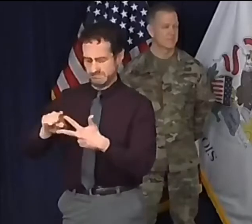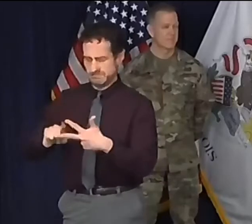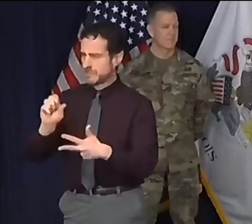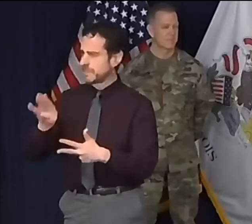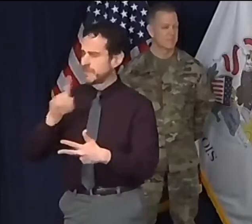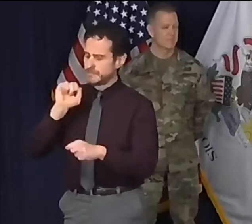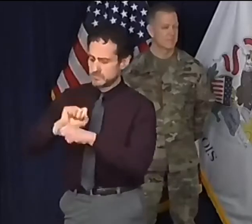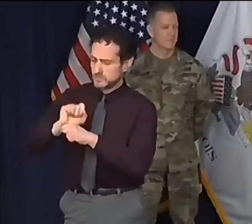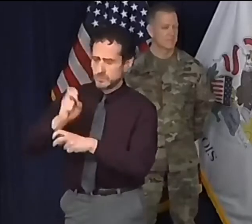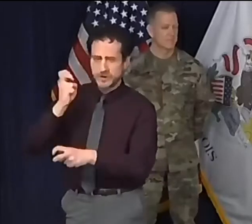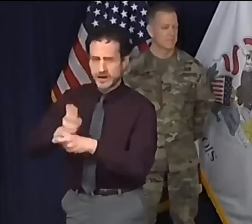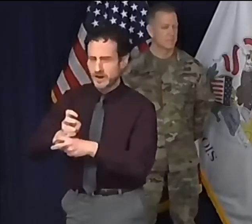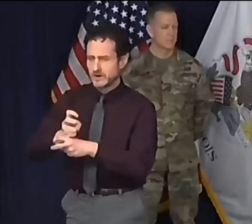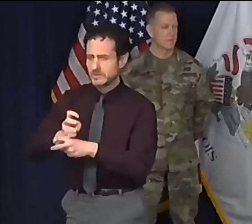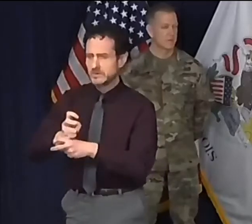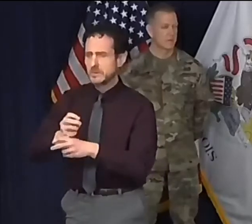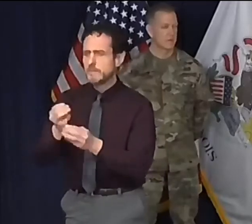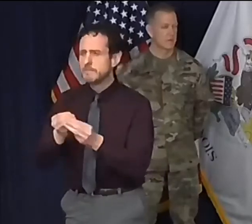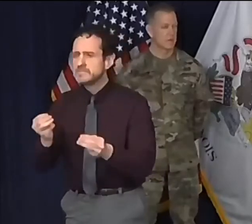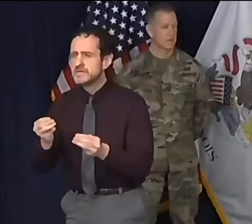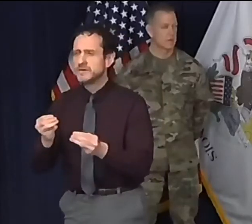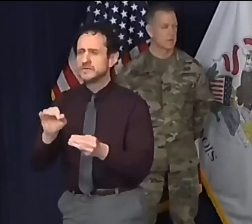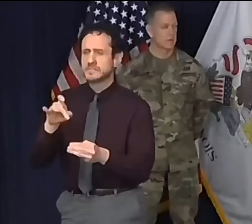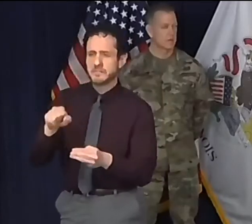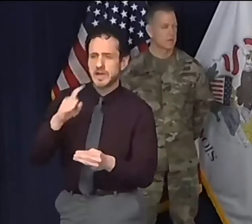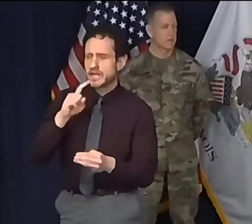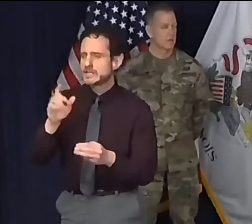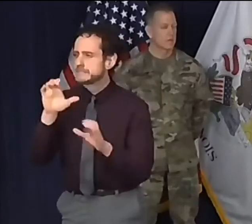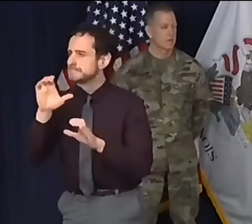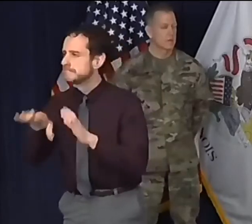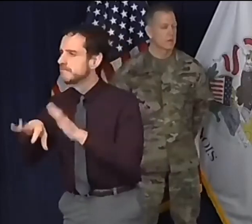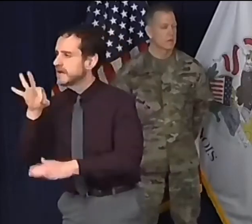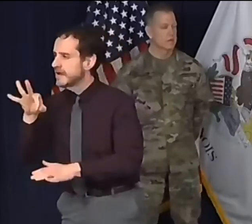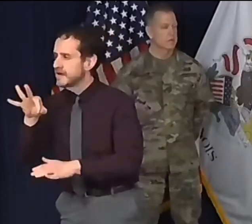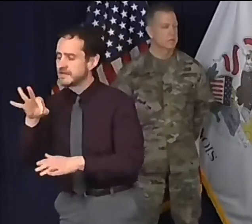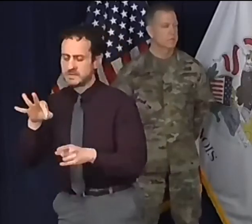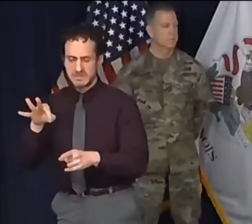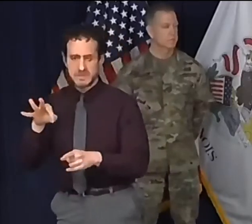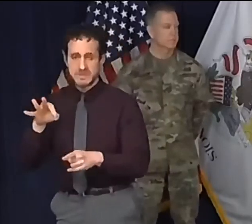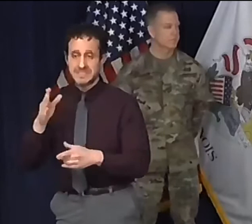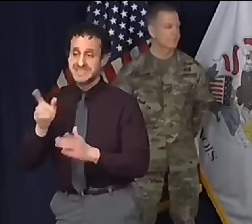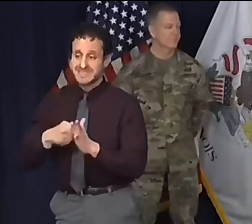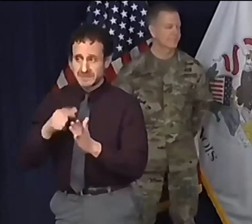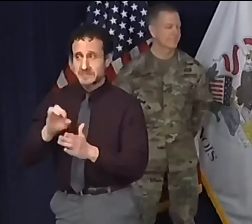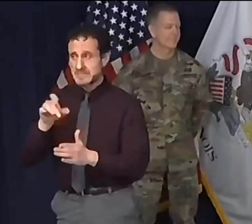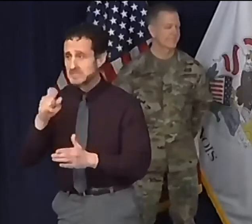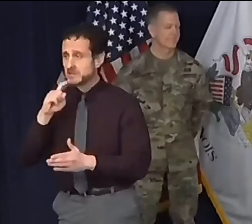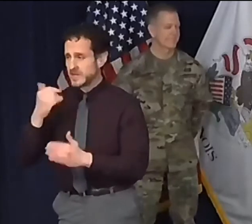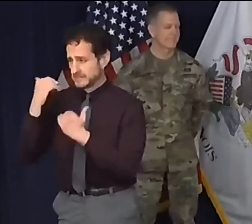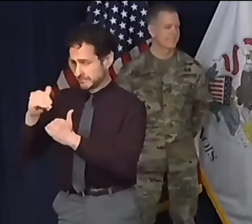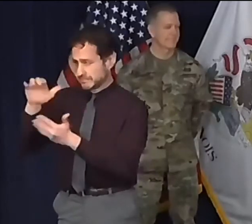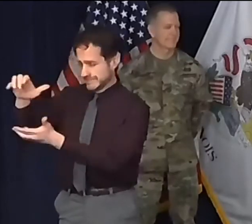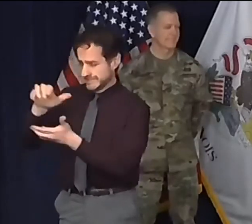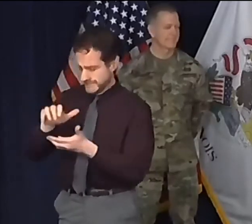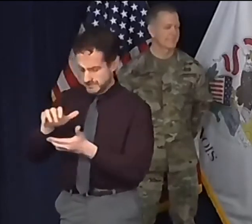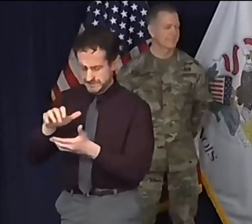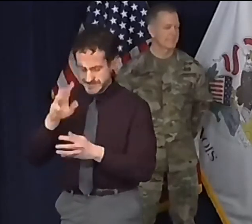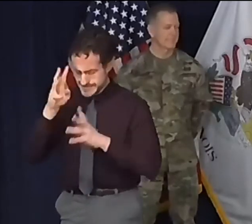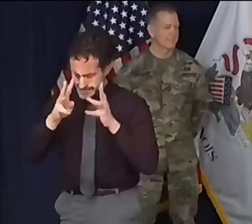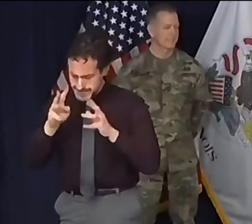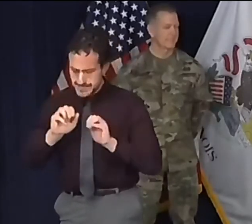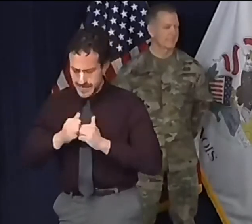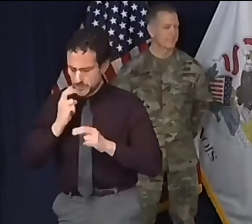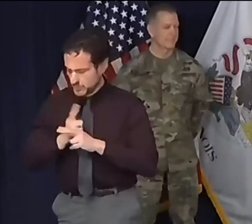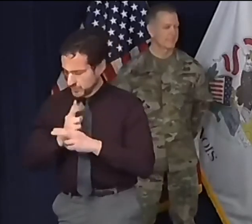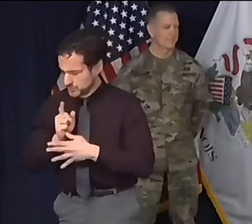source hard-to-find materials and look for creative solutions to supply chain issues. It's through